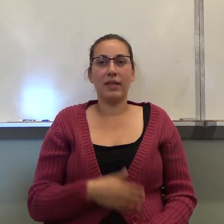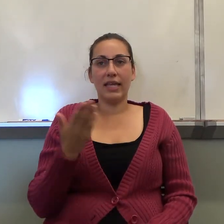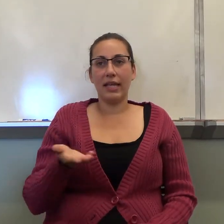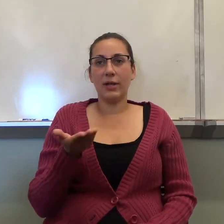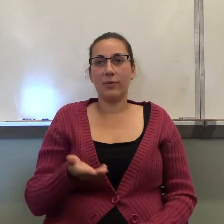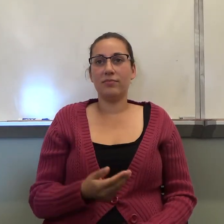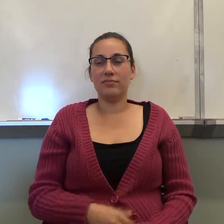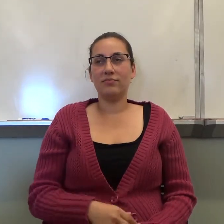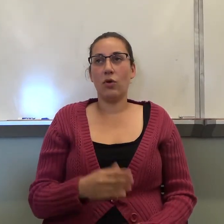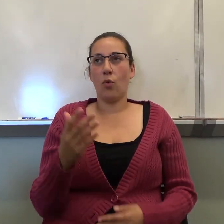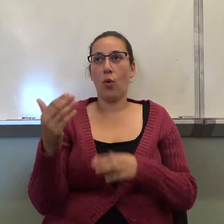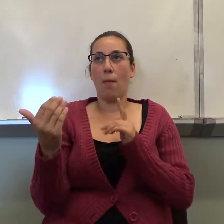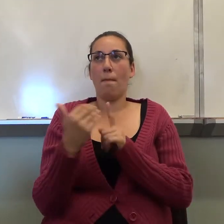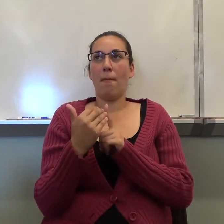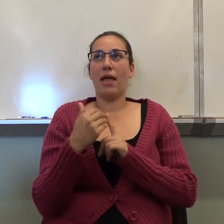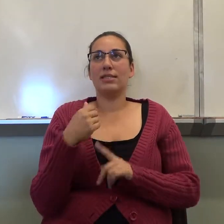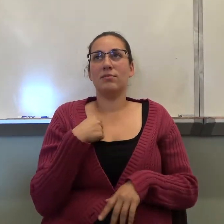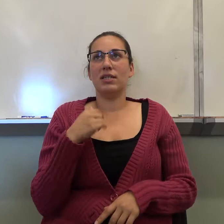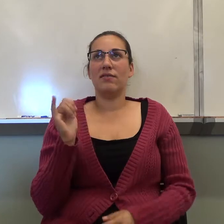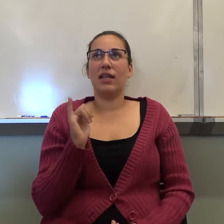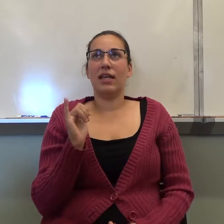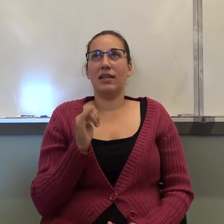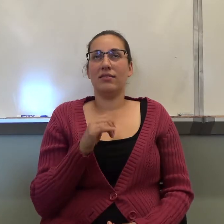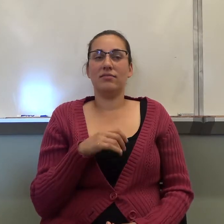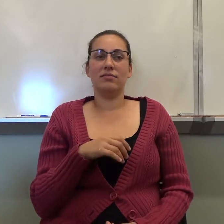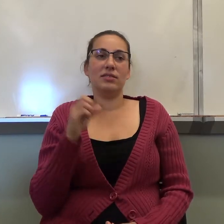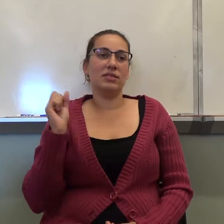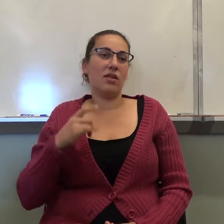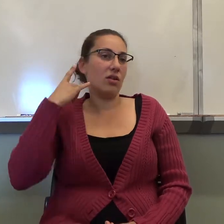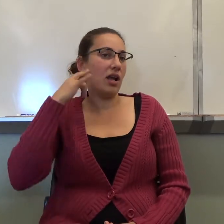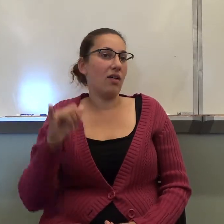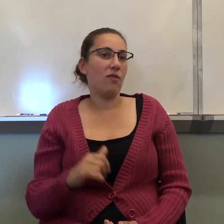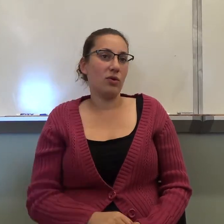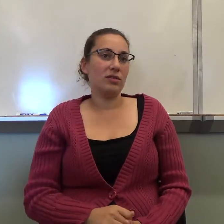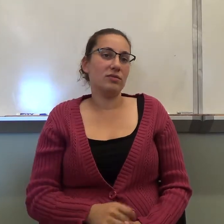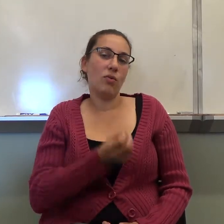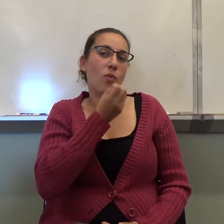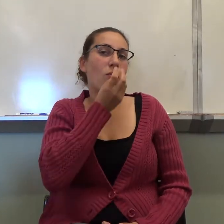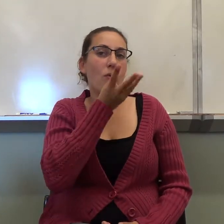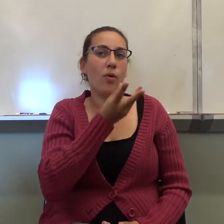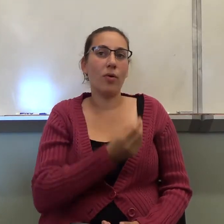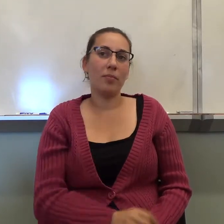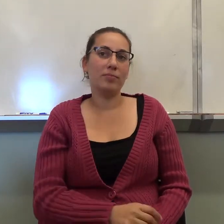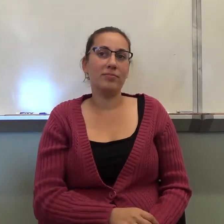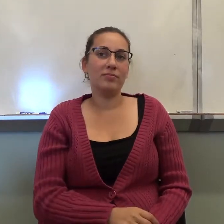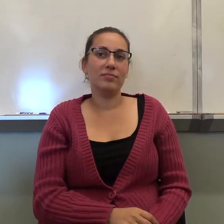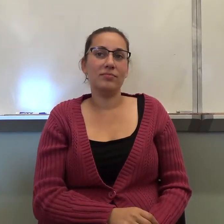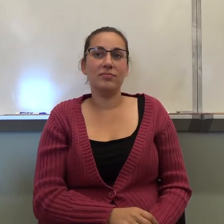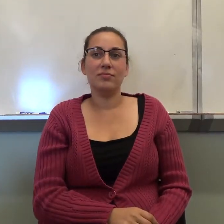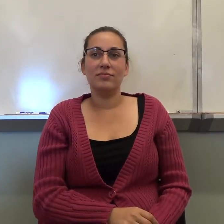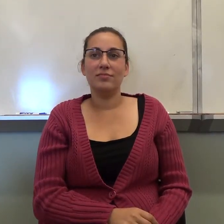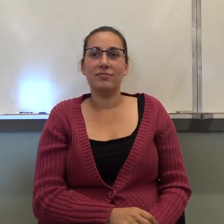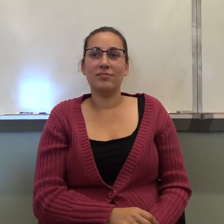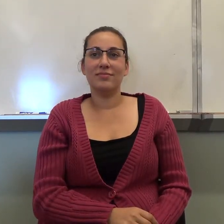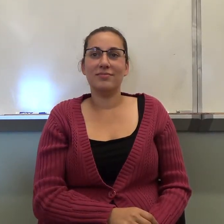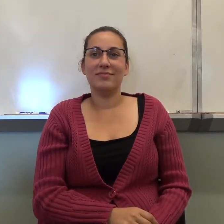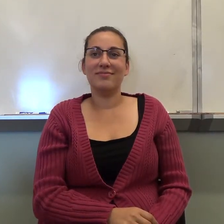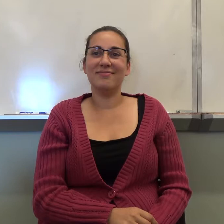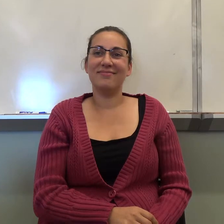in English sentences, and English sentences are not known for logic, you know, they're not known for clarity. You just sort of